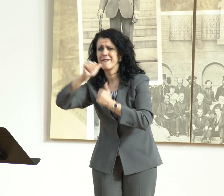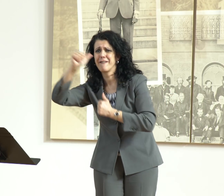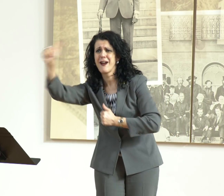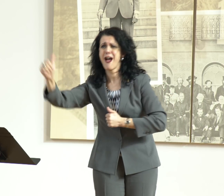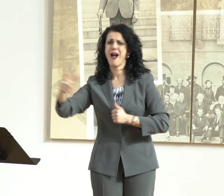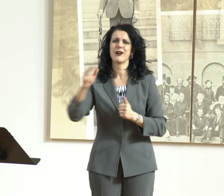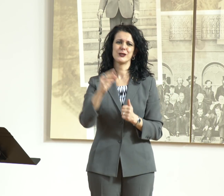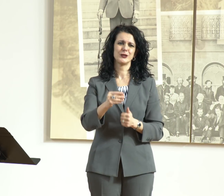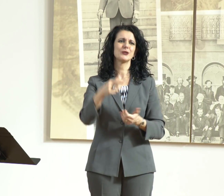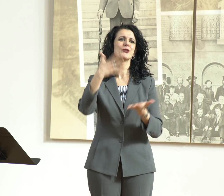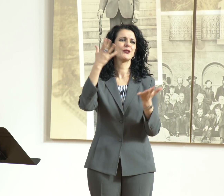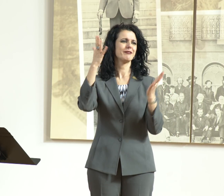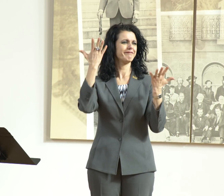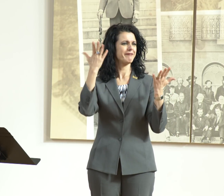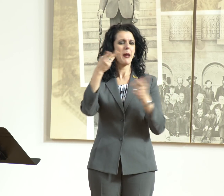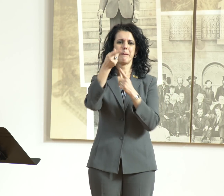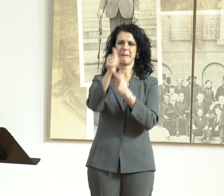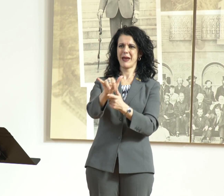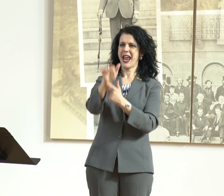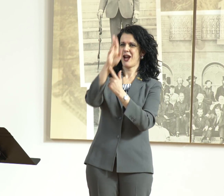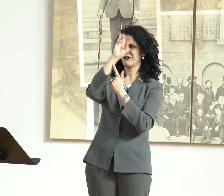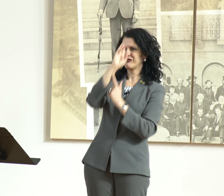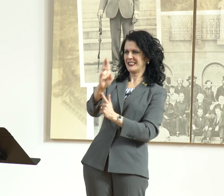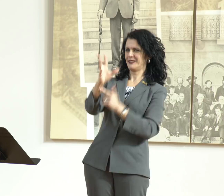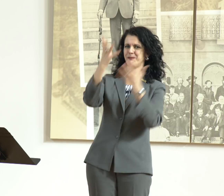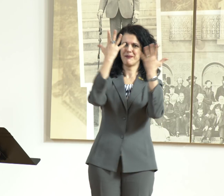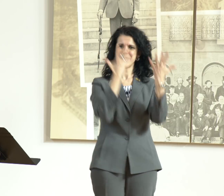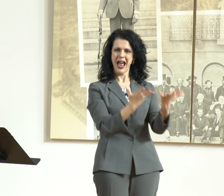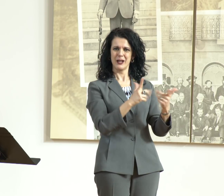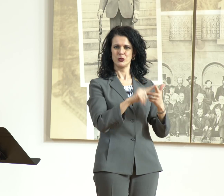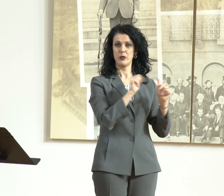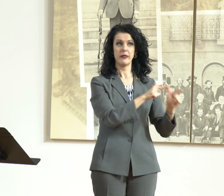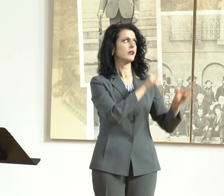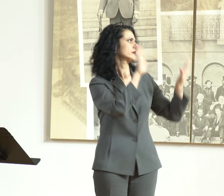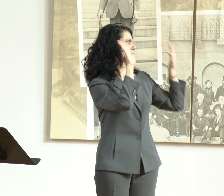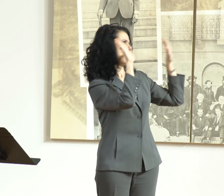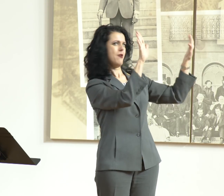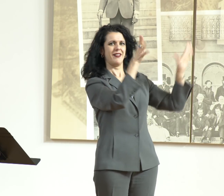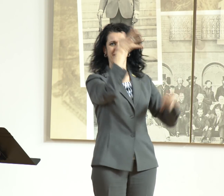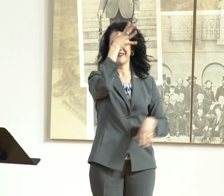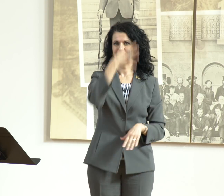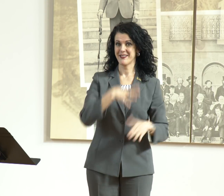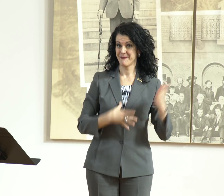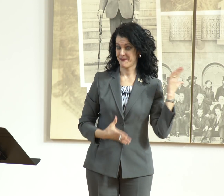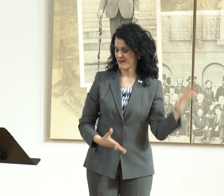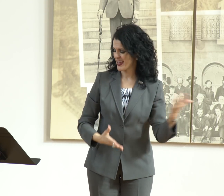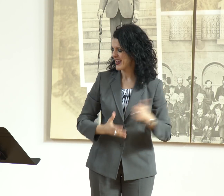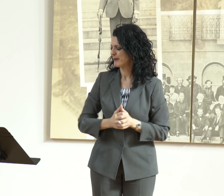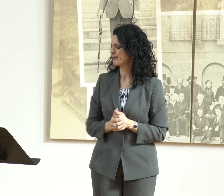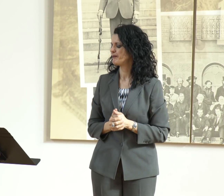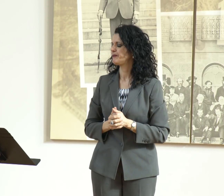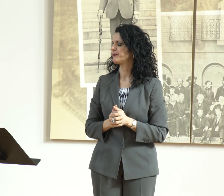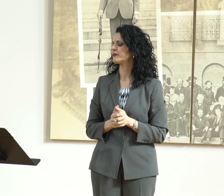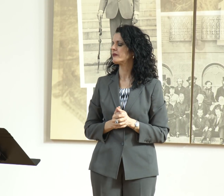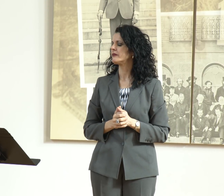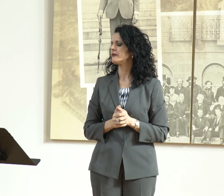We have guests from near and far to pay respects to this extraordinary man.